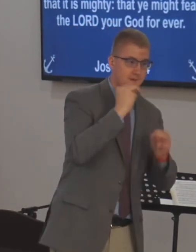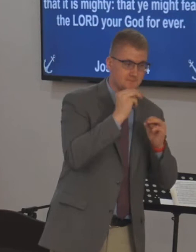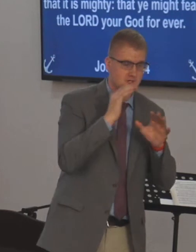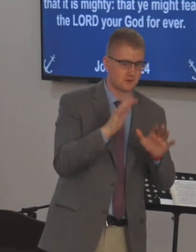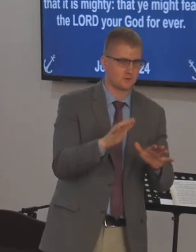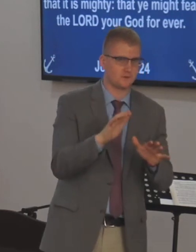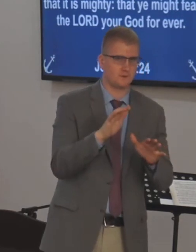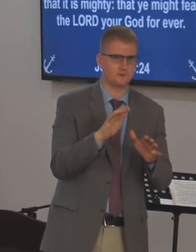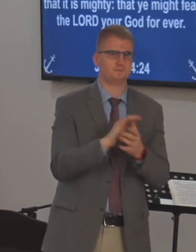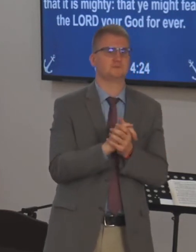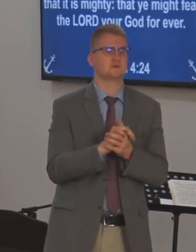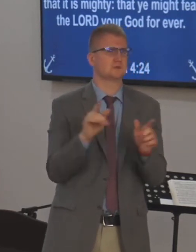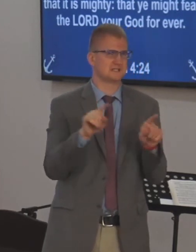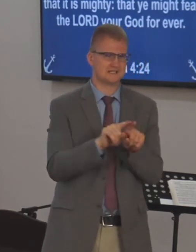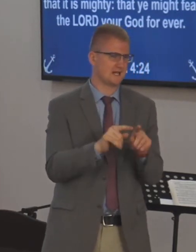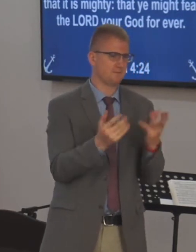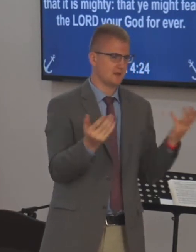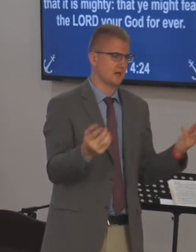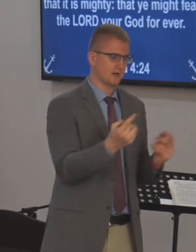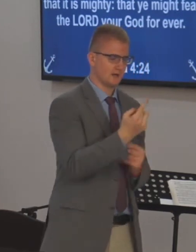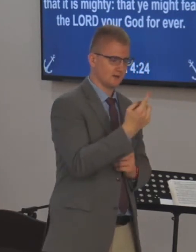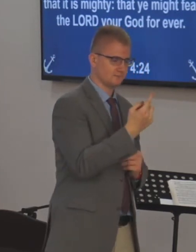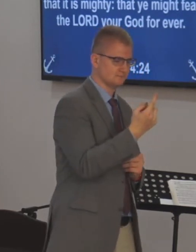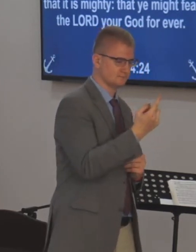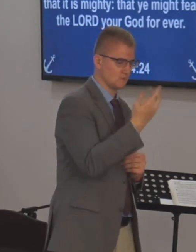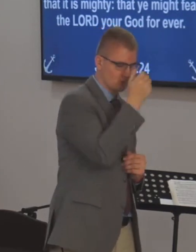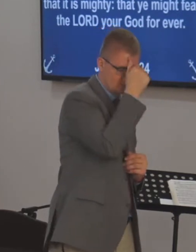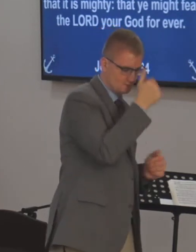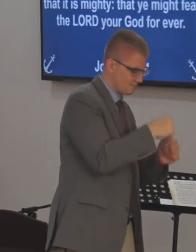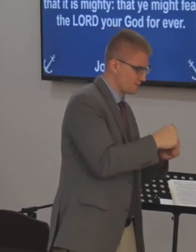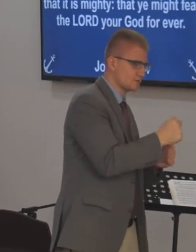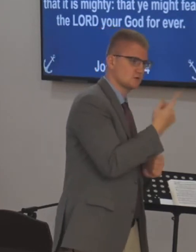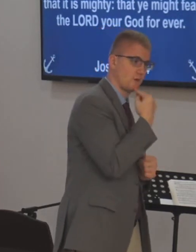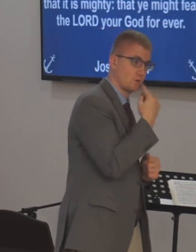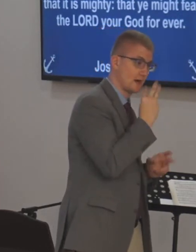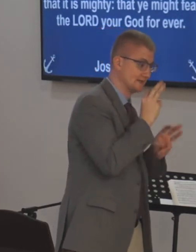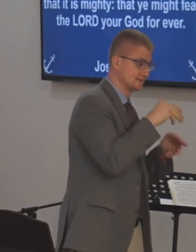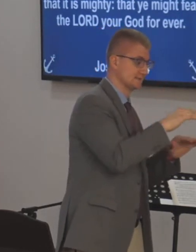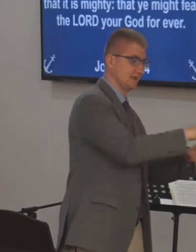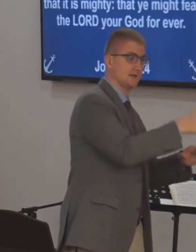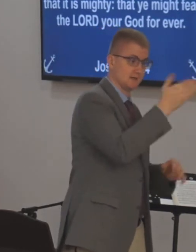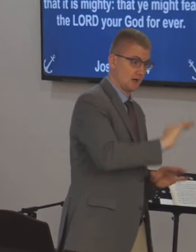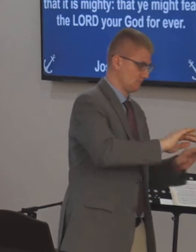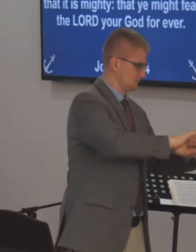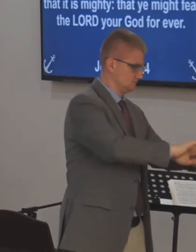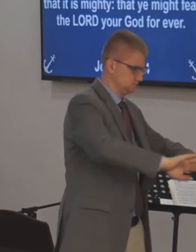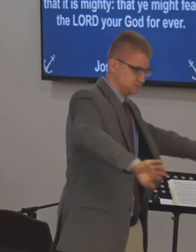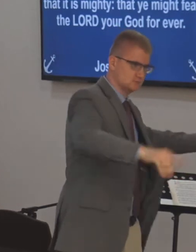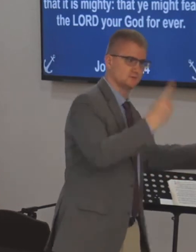and they go across in the dry ground. Now, in chapter 31, look at verse